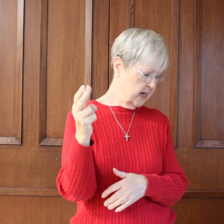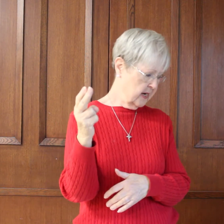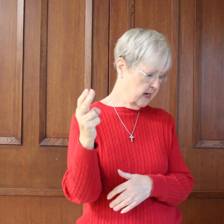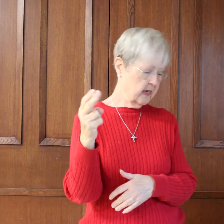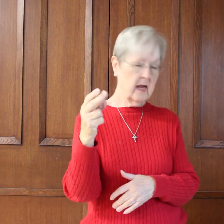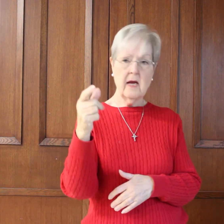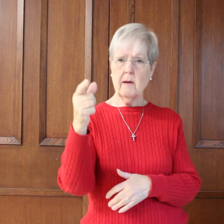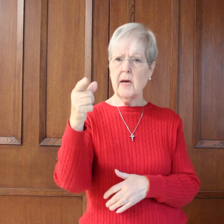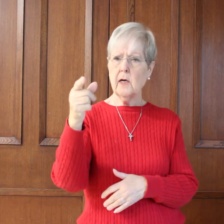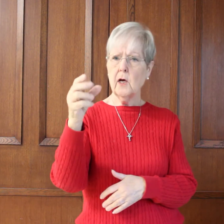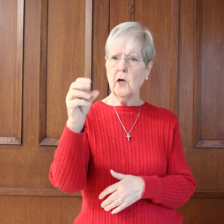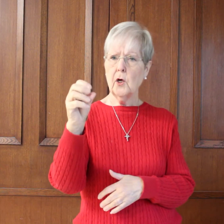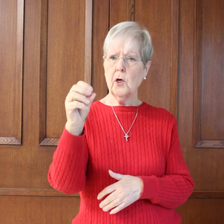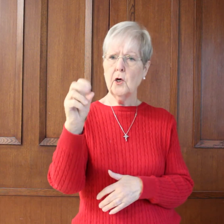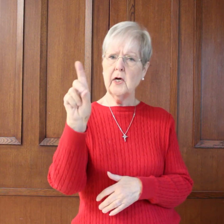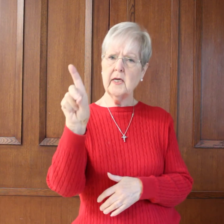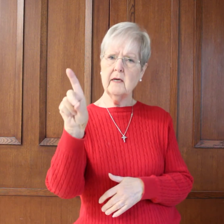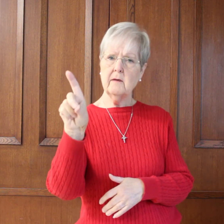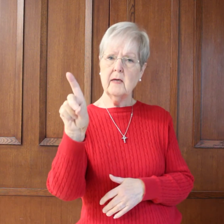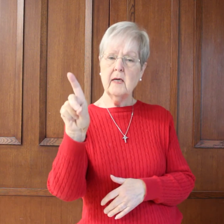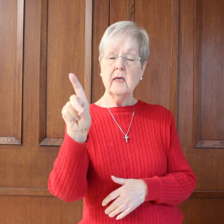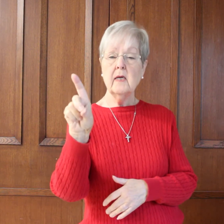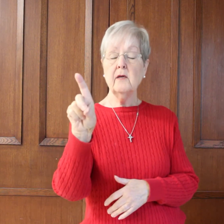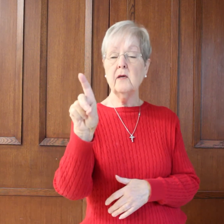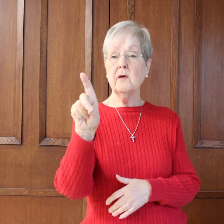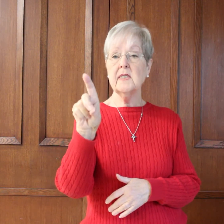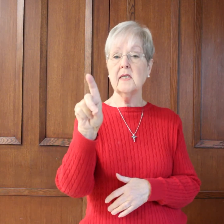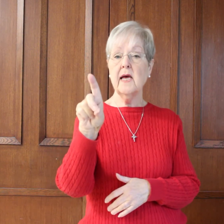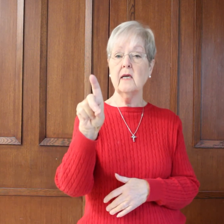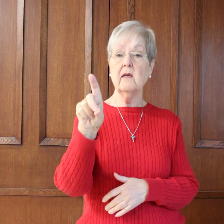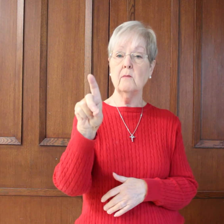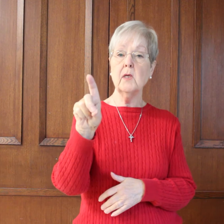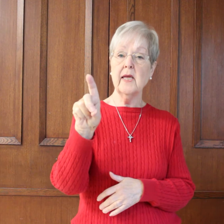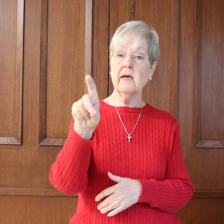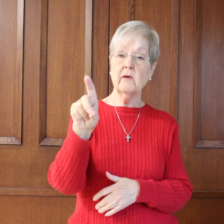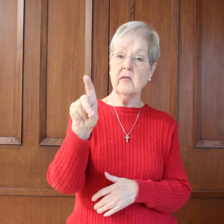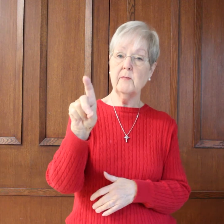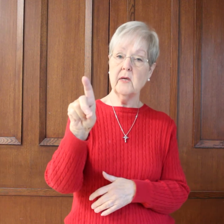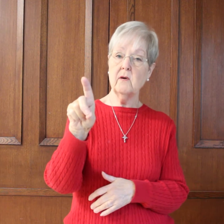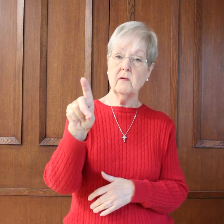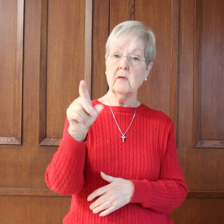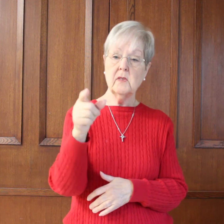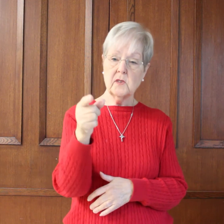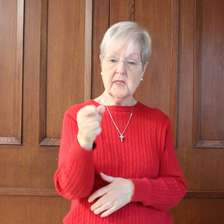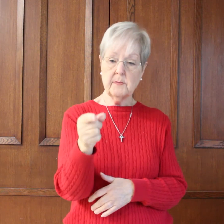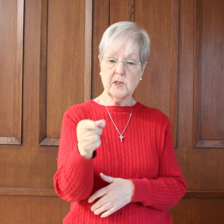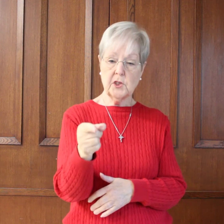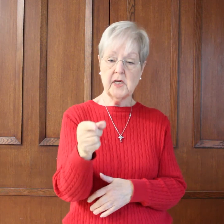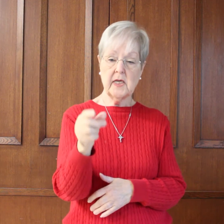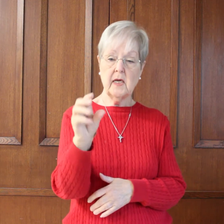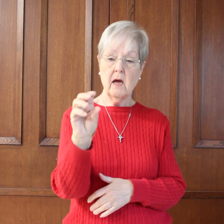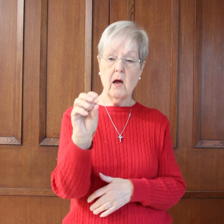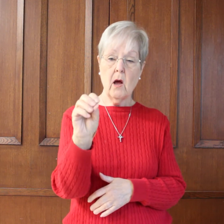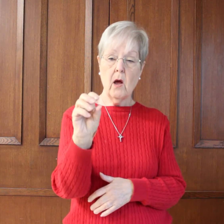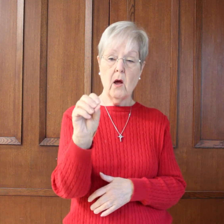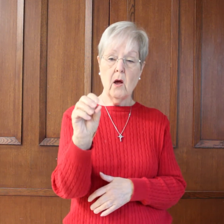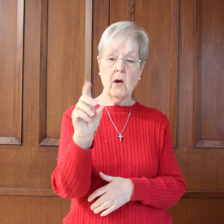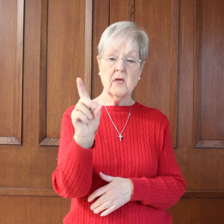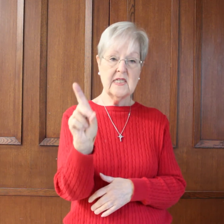Okay, good. Now you notice it had a double letter in the middle. So I spell G-D,